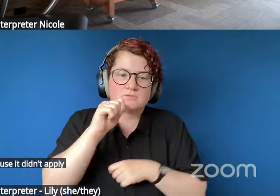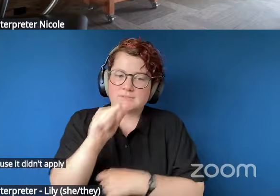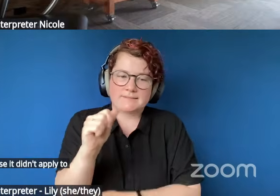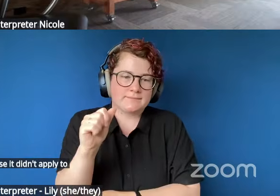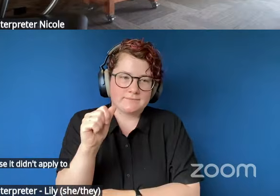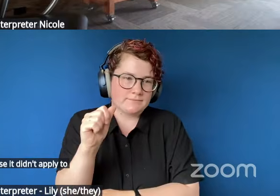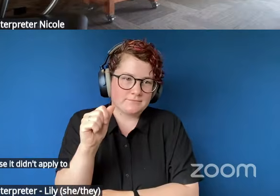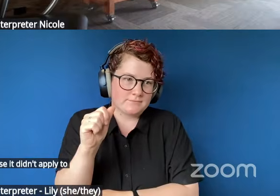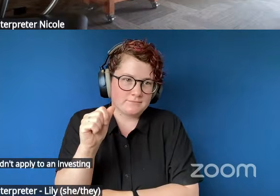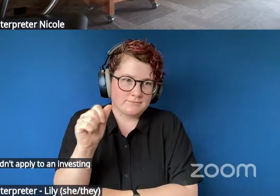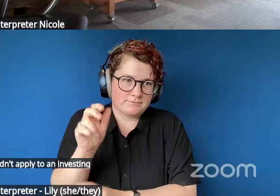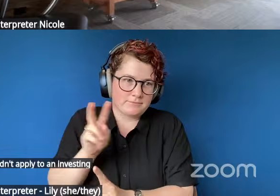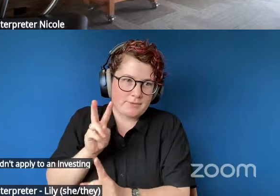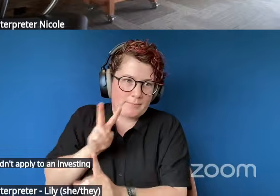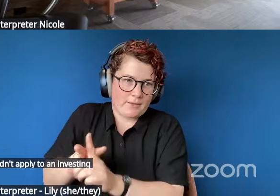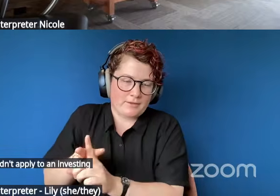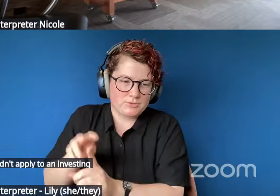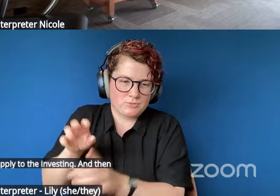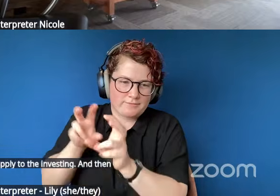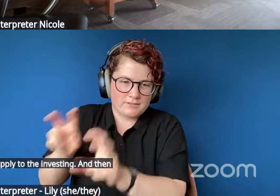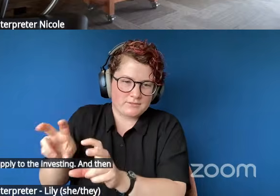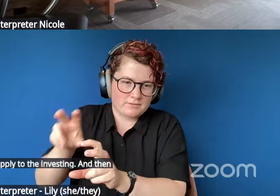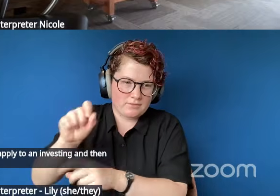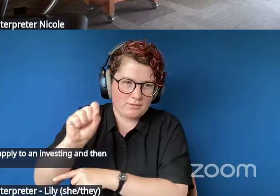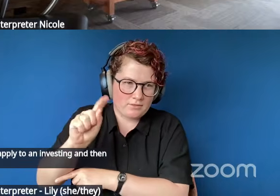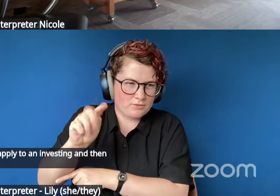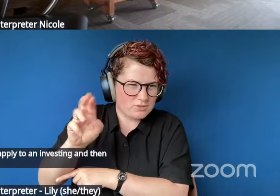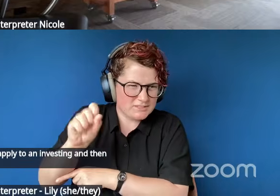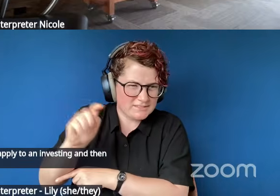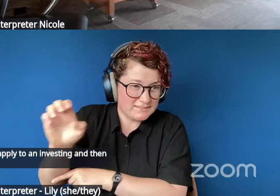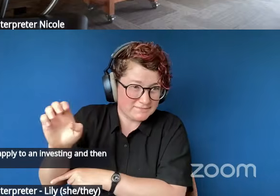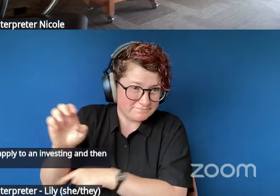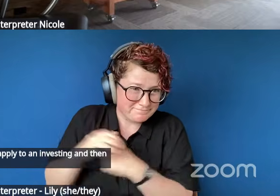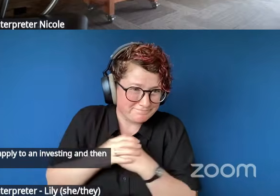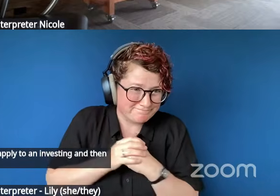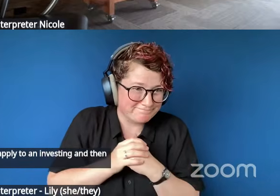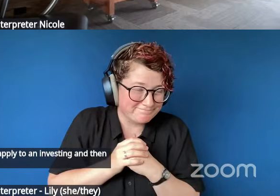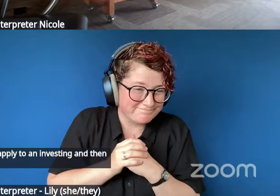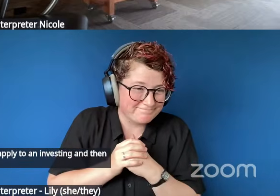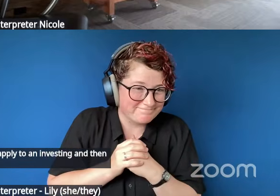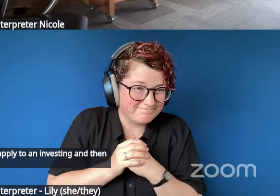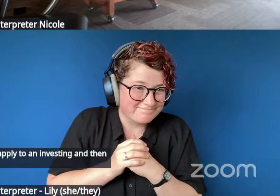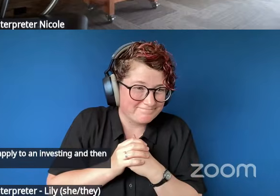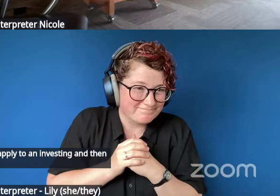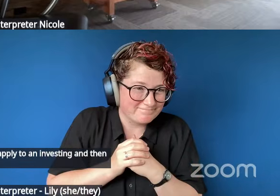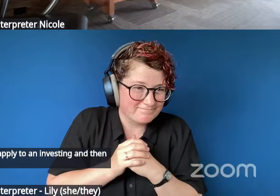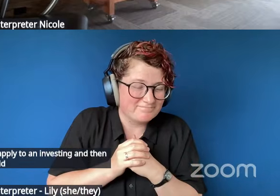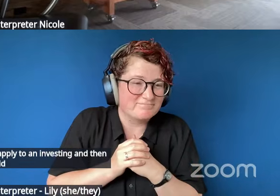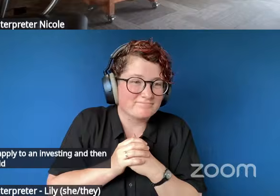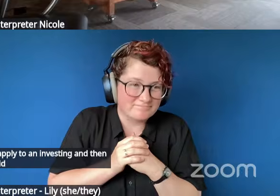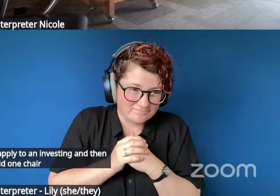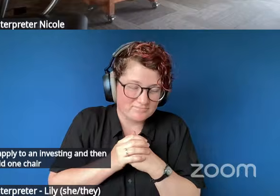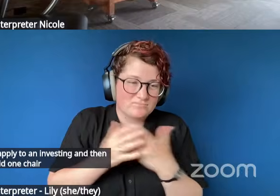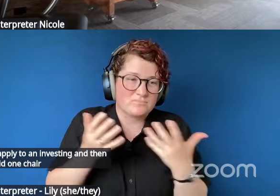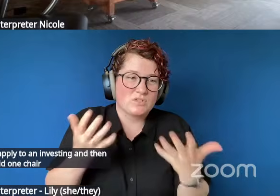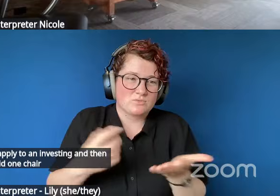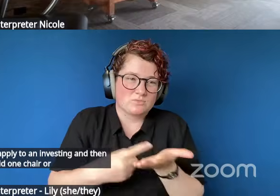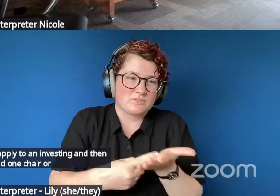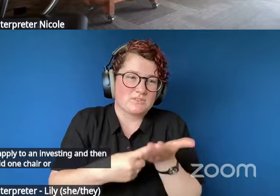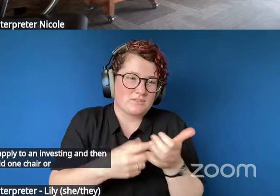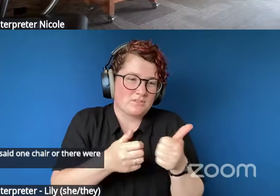single trustee. And then revisions were changes to language where it said one chair or there were